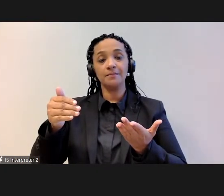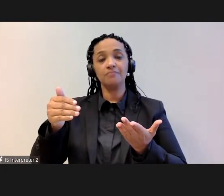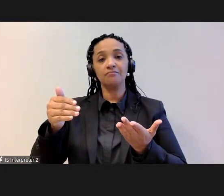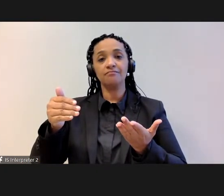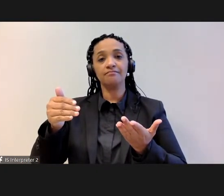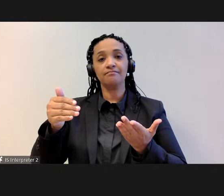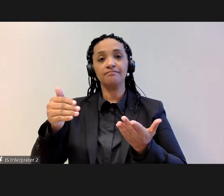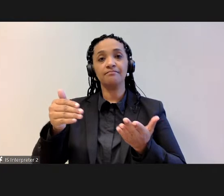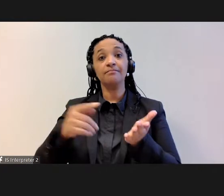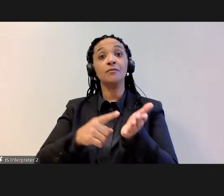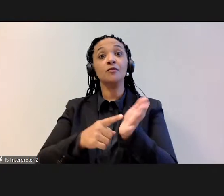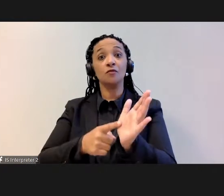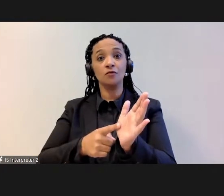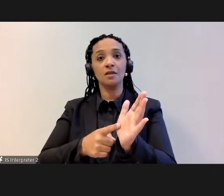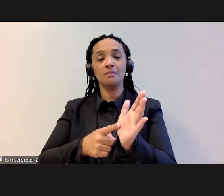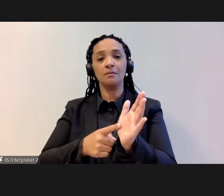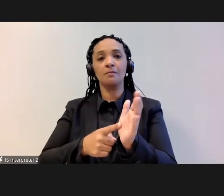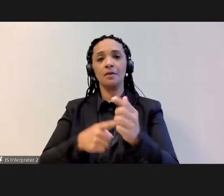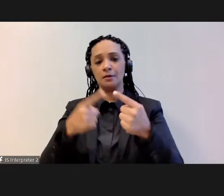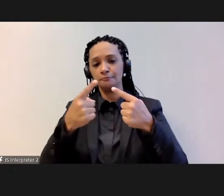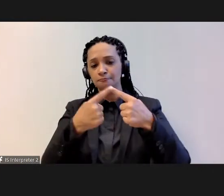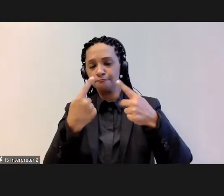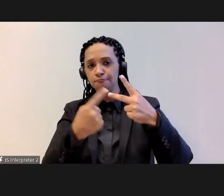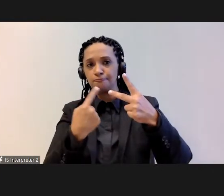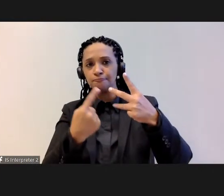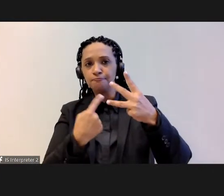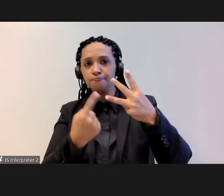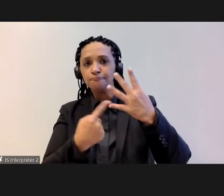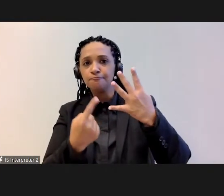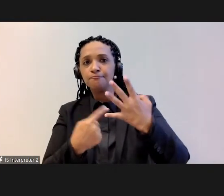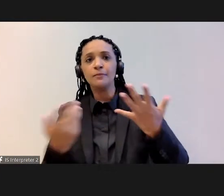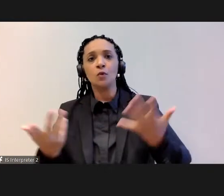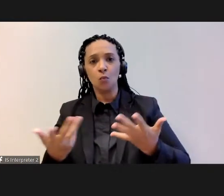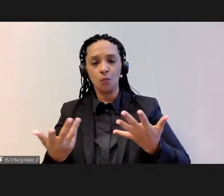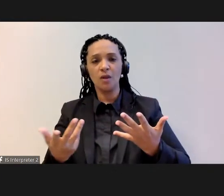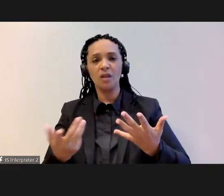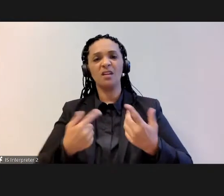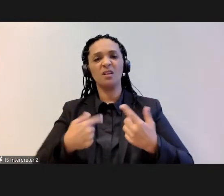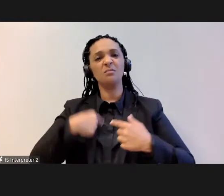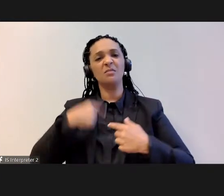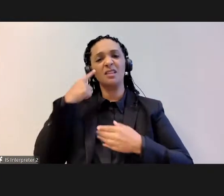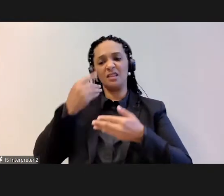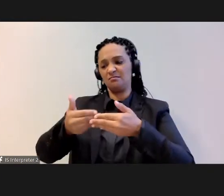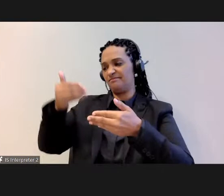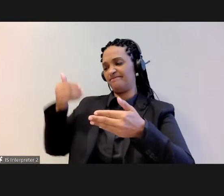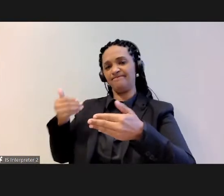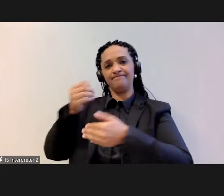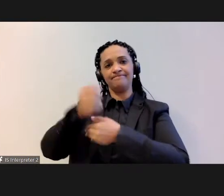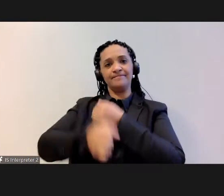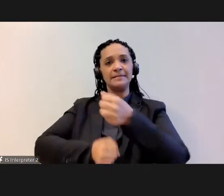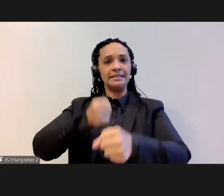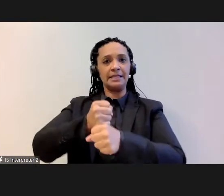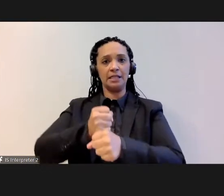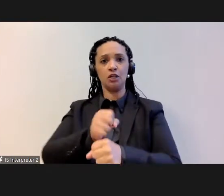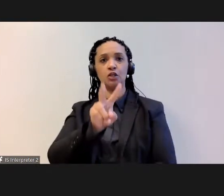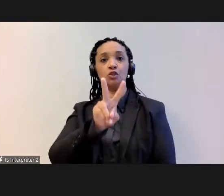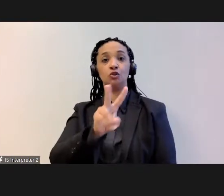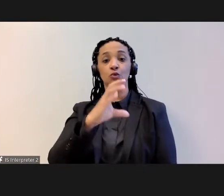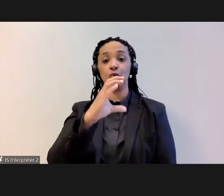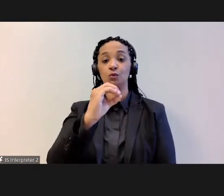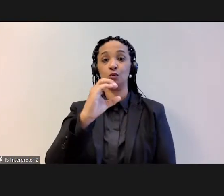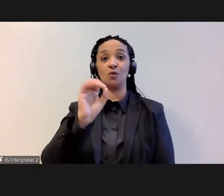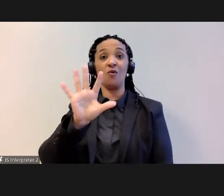livestock census. The last one we had was 2005. Things have really changed on the